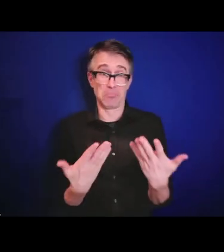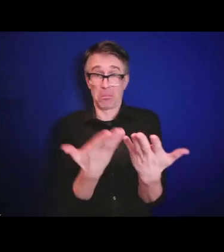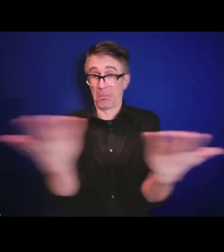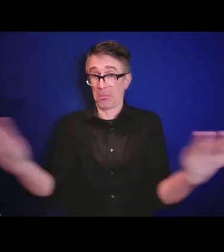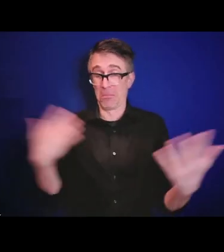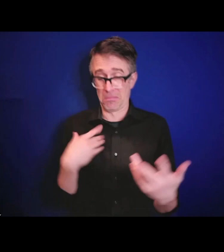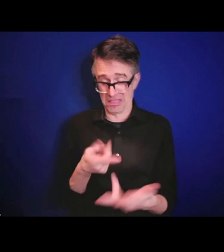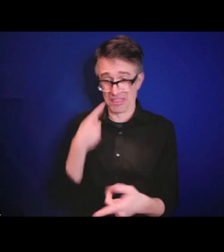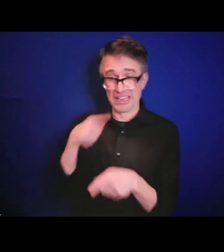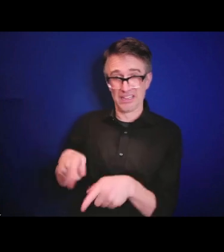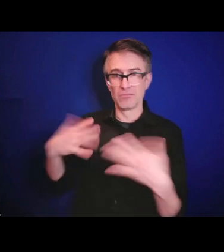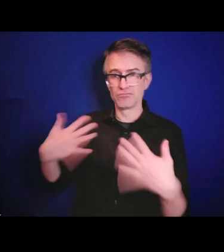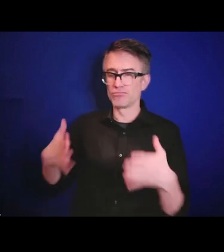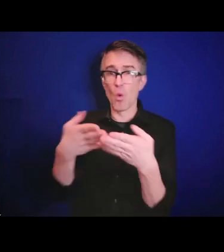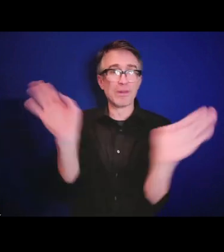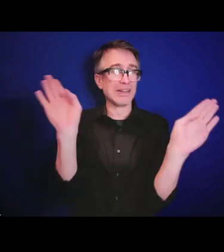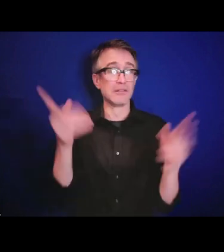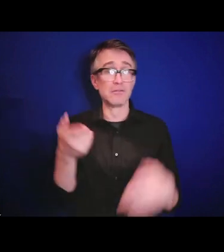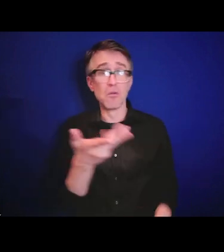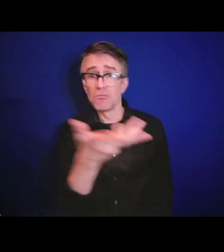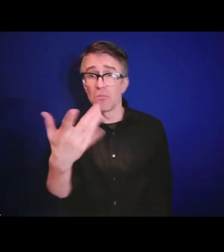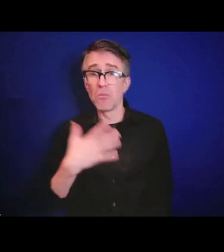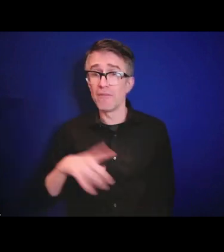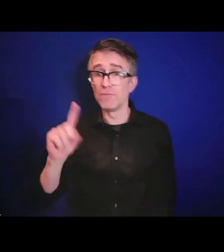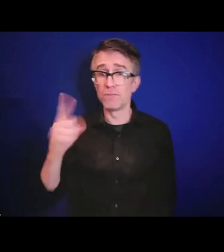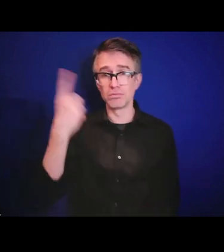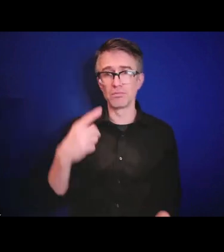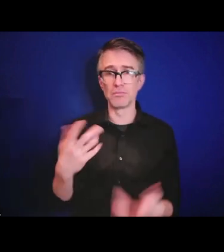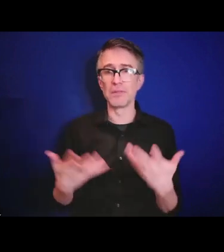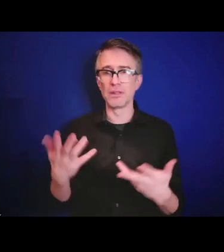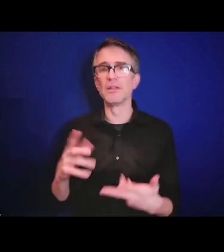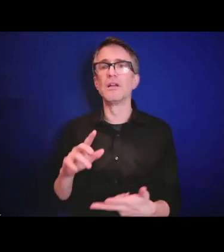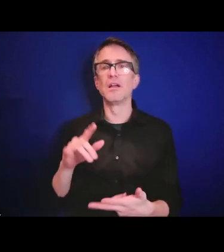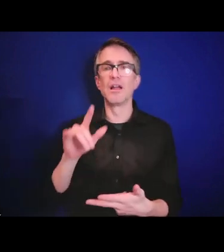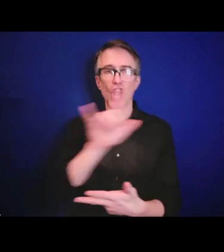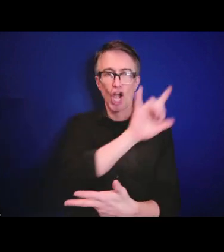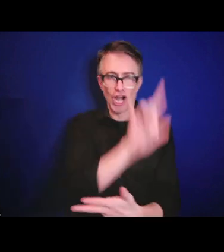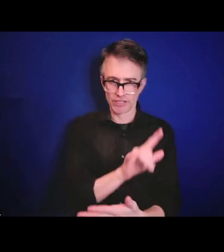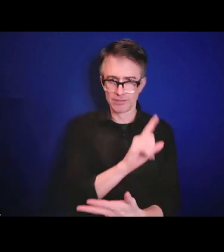go the reverse order. Elizabeth, maybe you want to start?